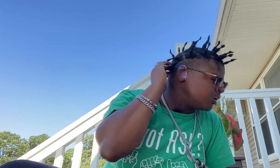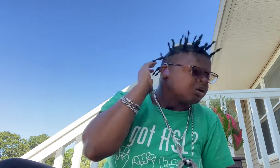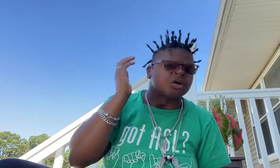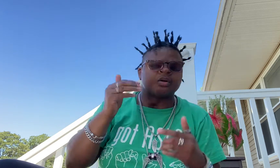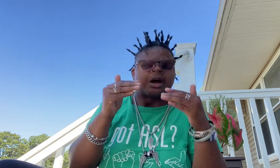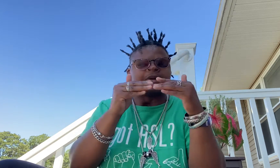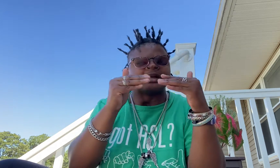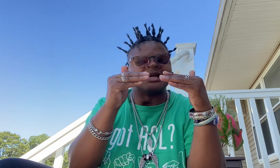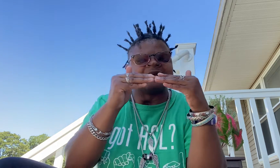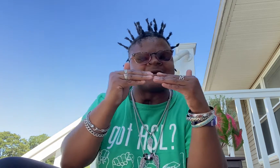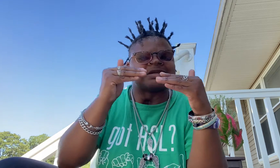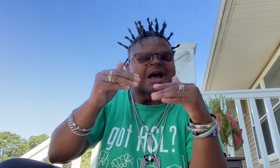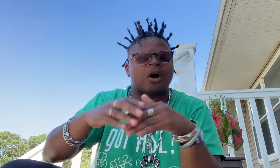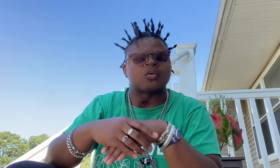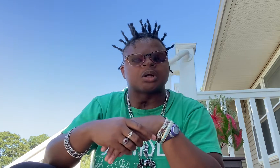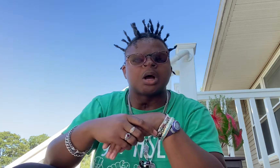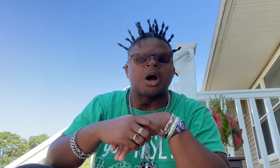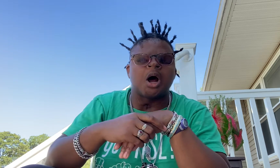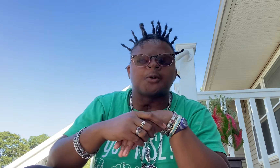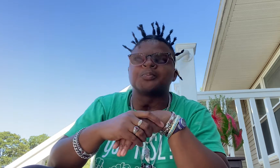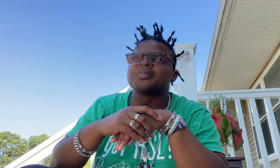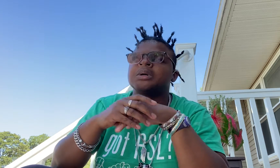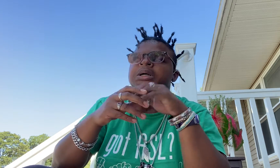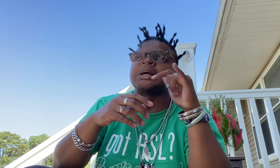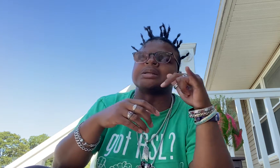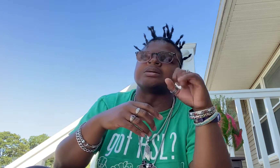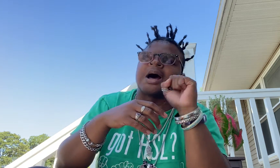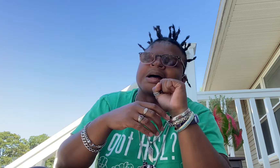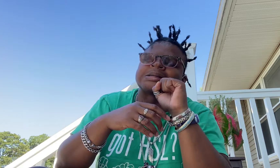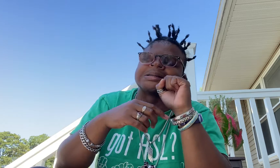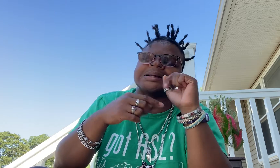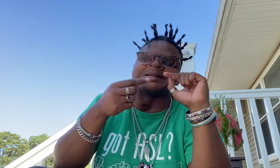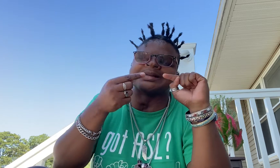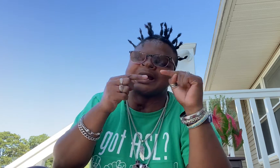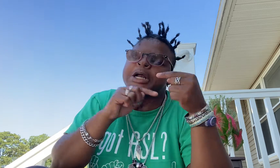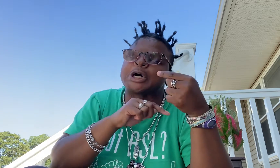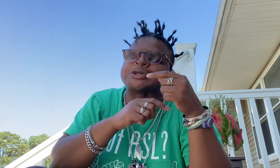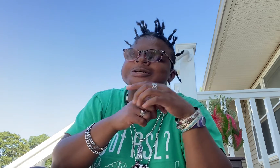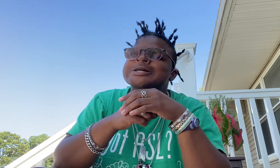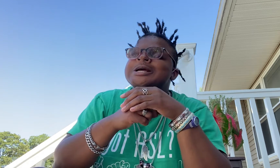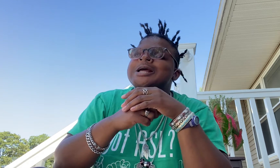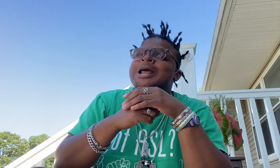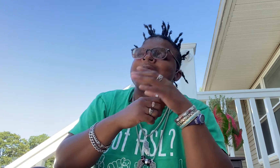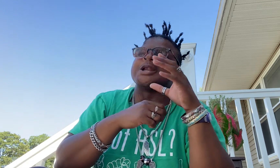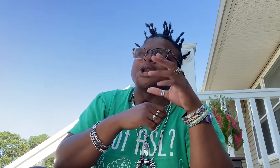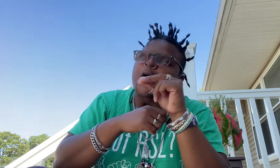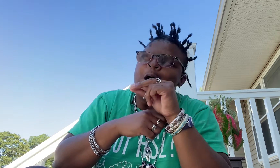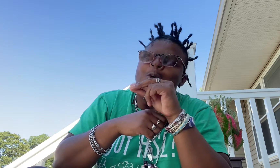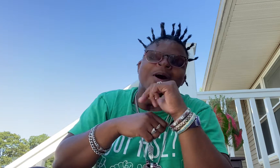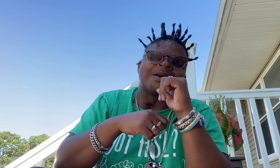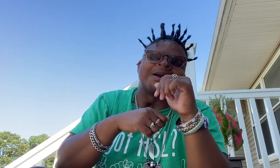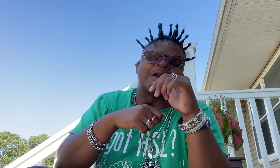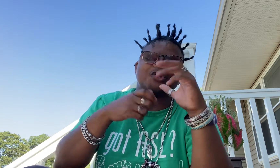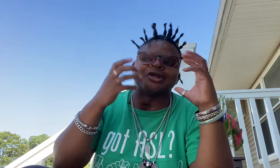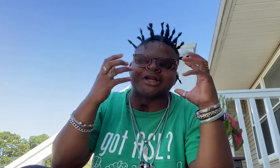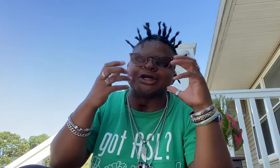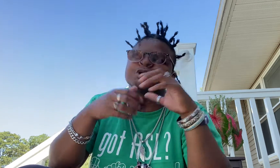So now it's evened out. And yes, it did hurt. And no, I did not use conditioner.